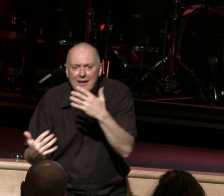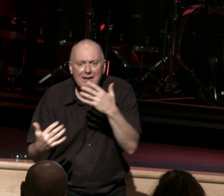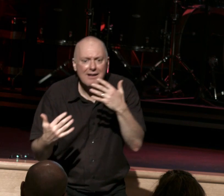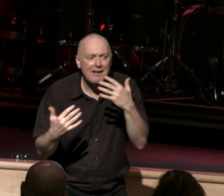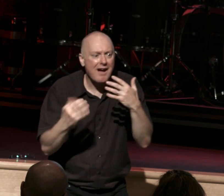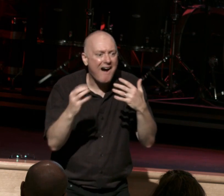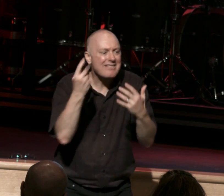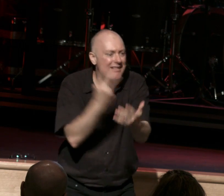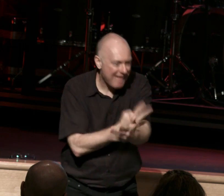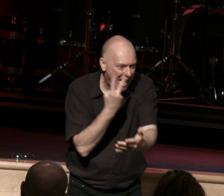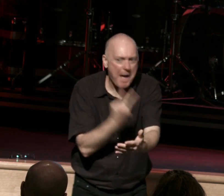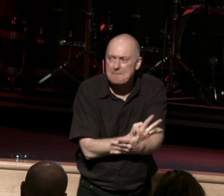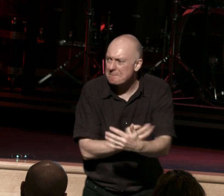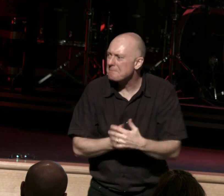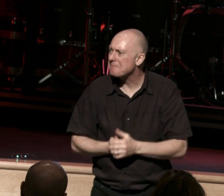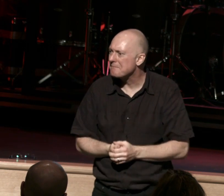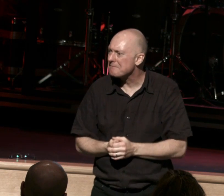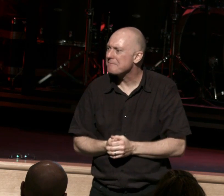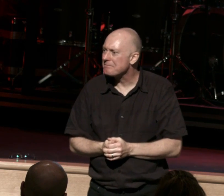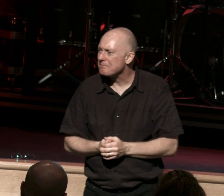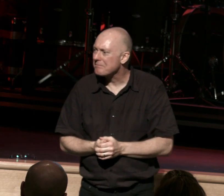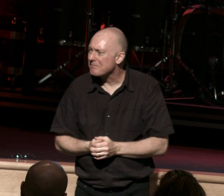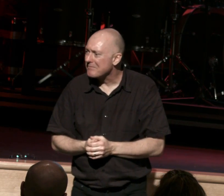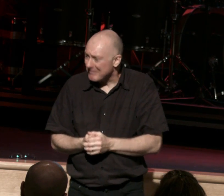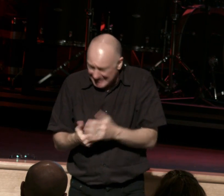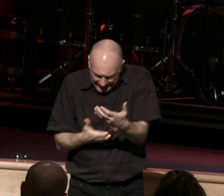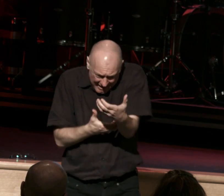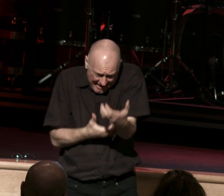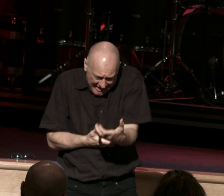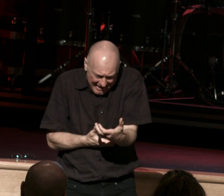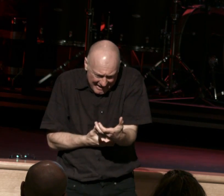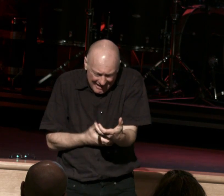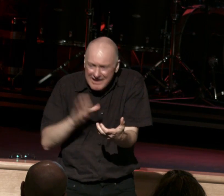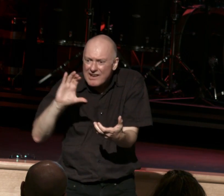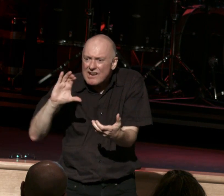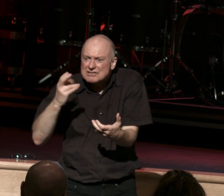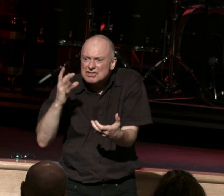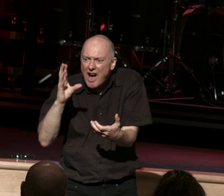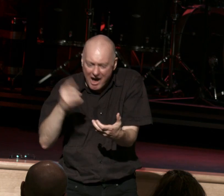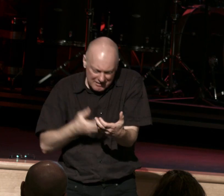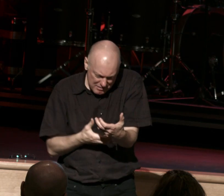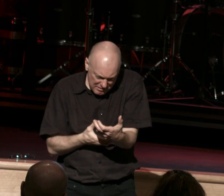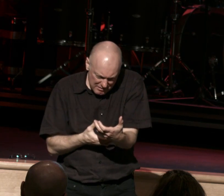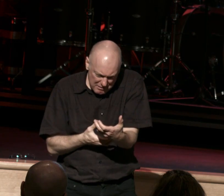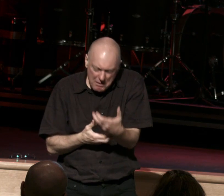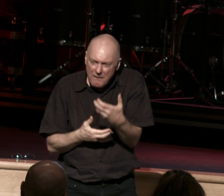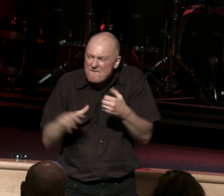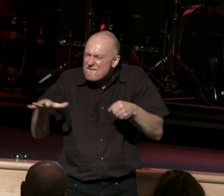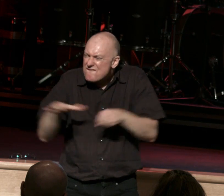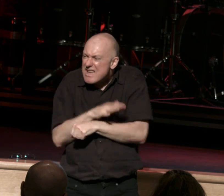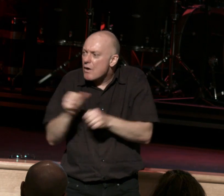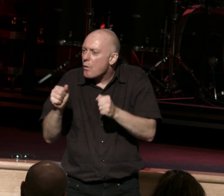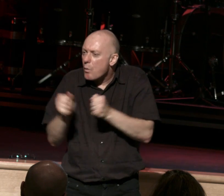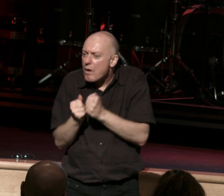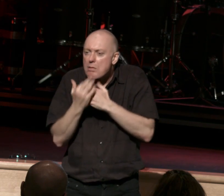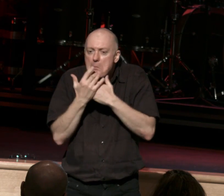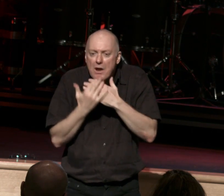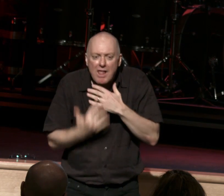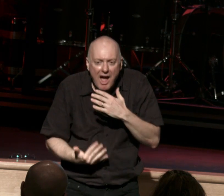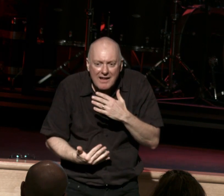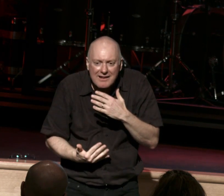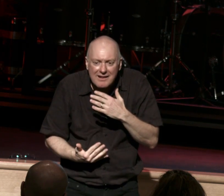blood of the Lamb. He's holding the child that carries and is filled with the